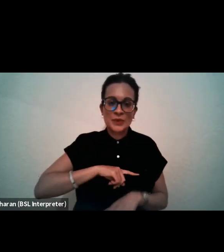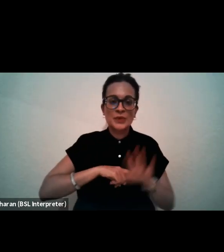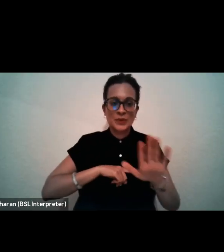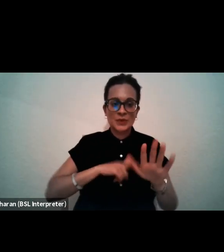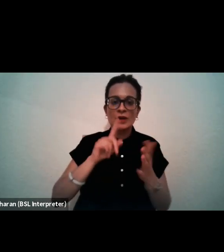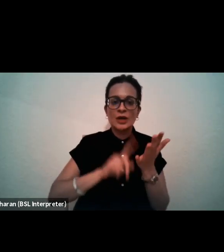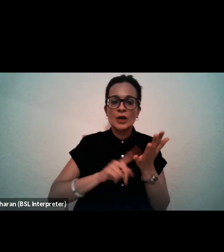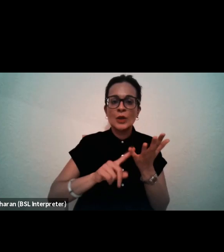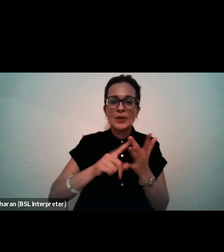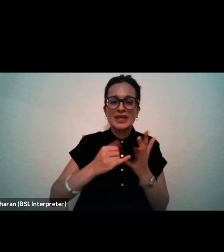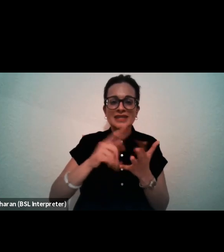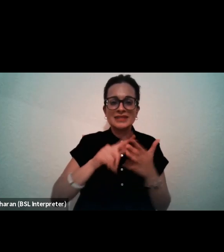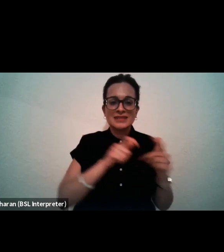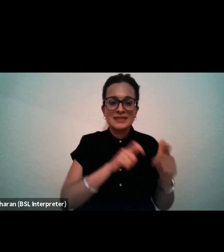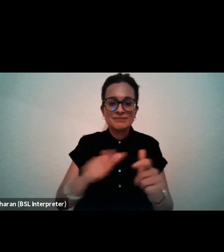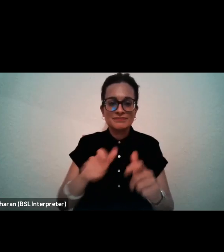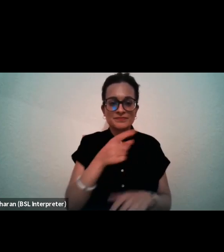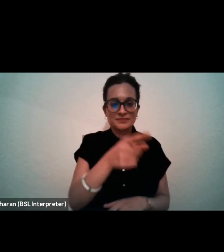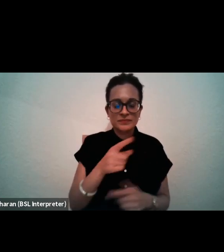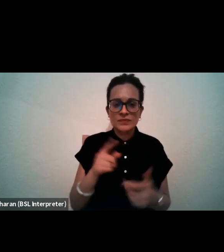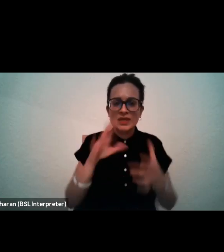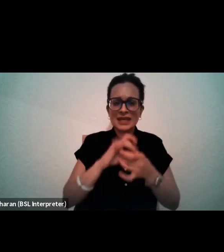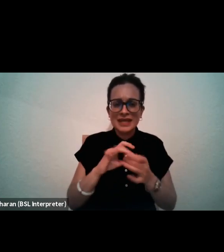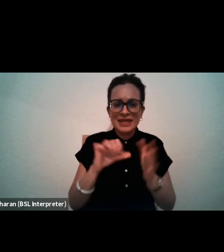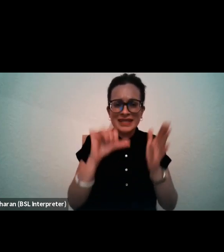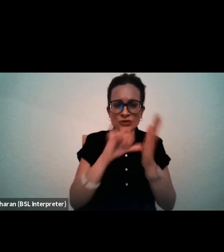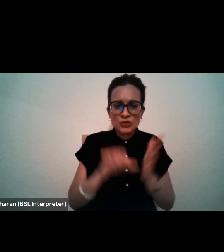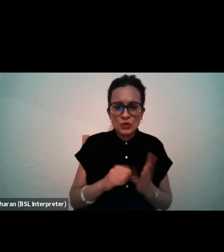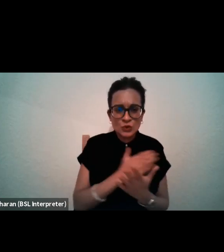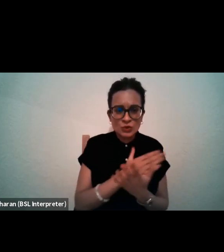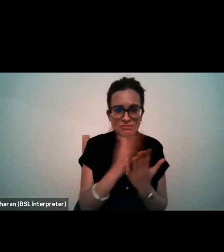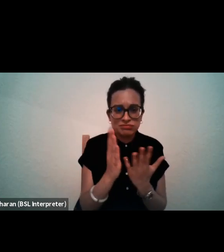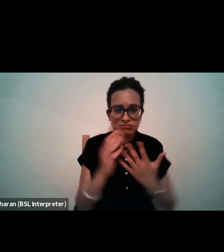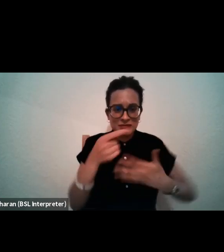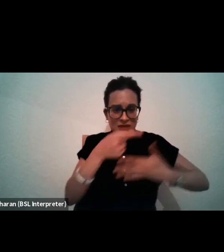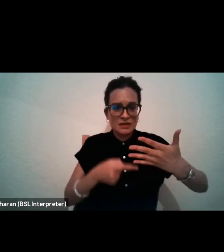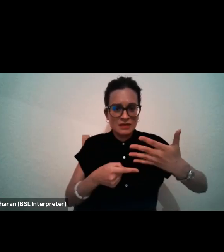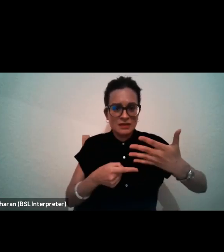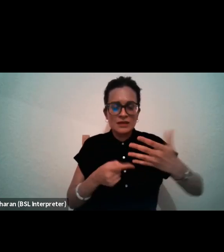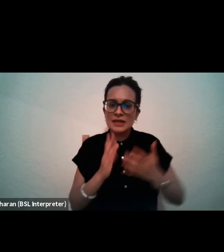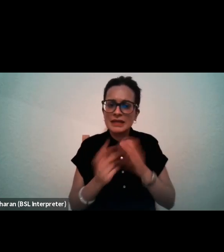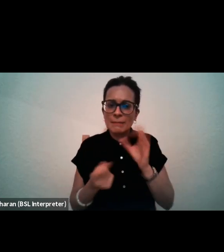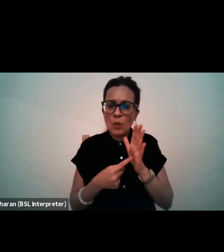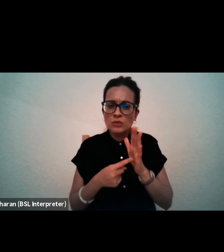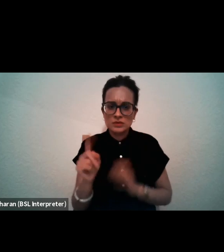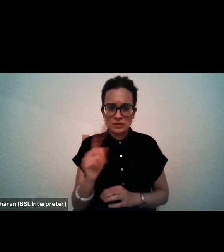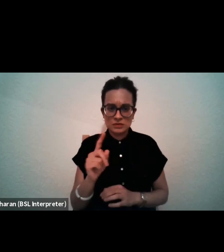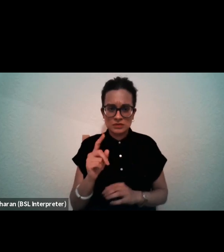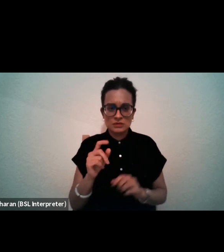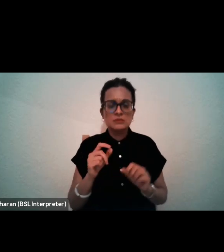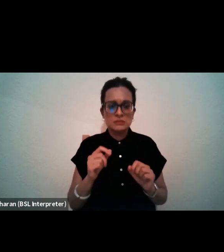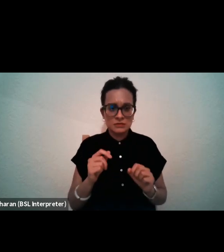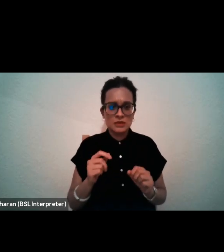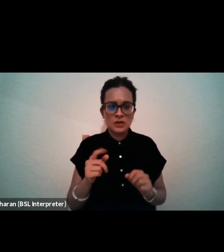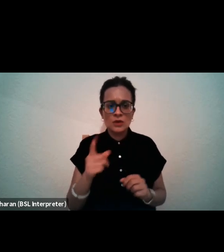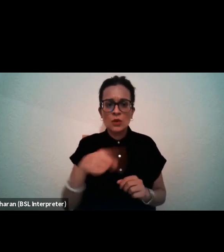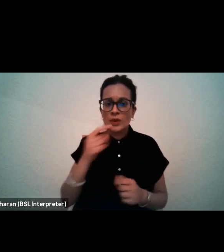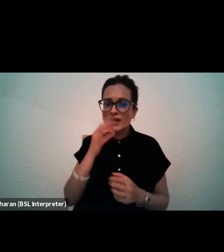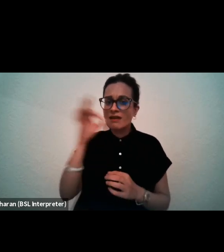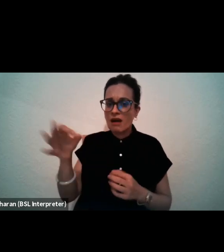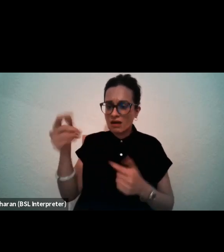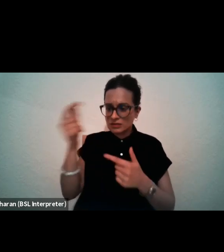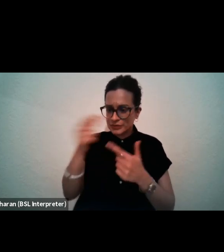of those issues, really, I think it's really important for people to recognise that the things that we are calling for are very